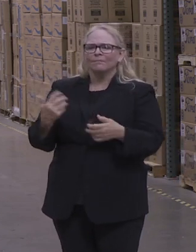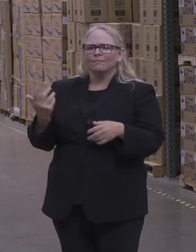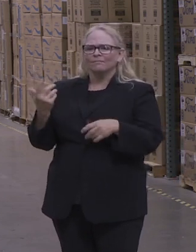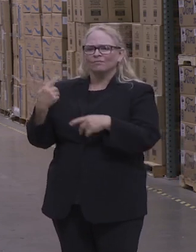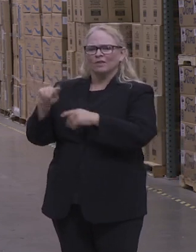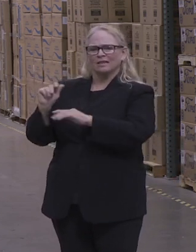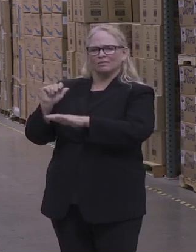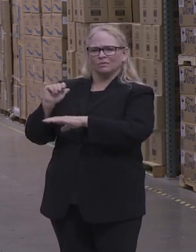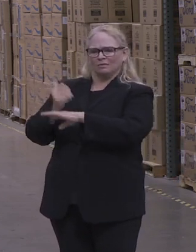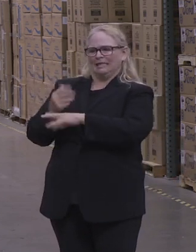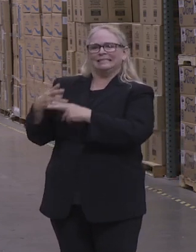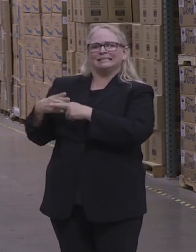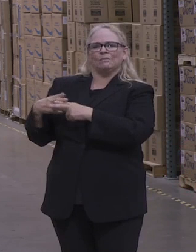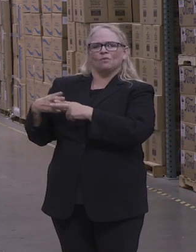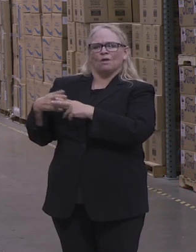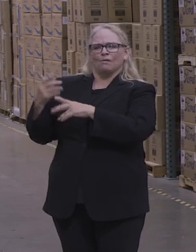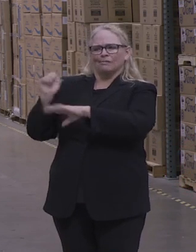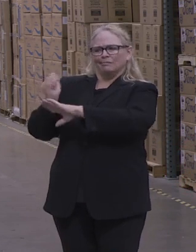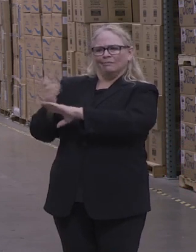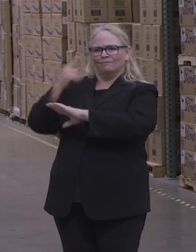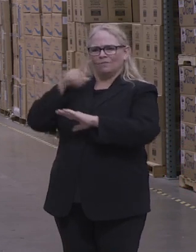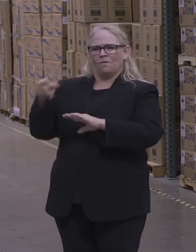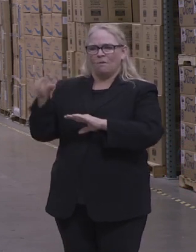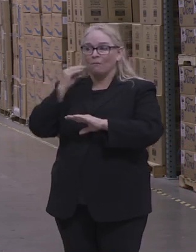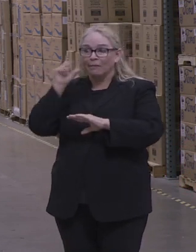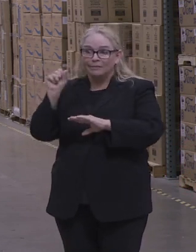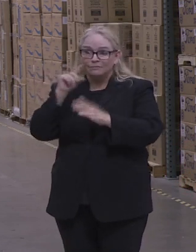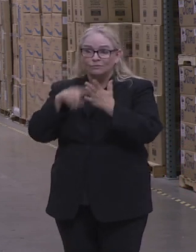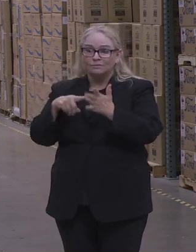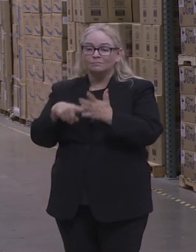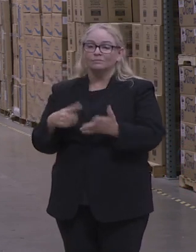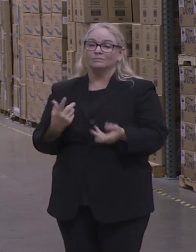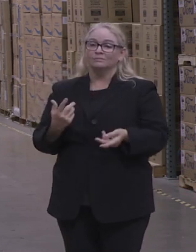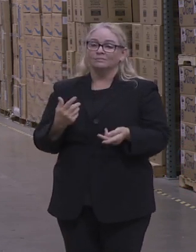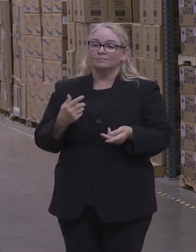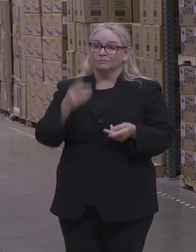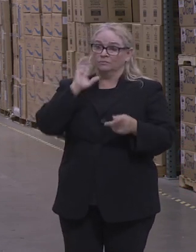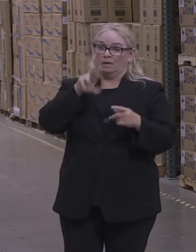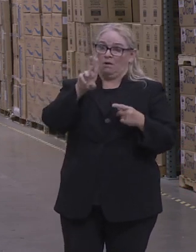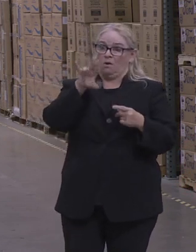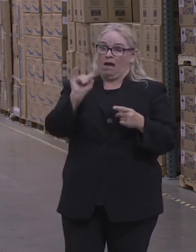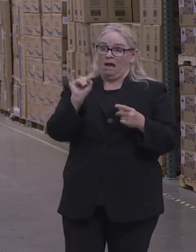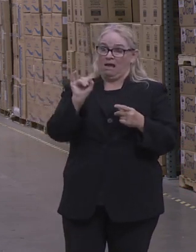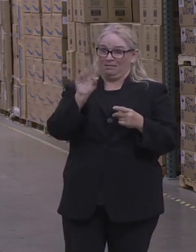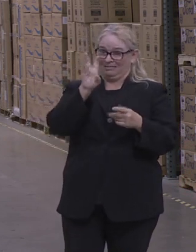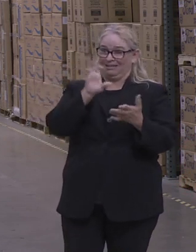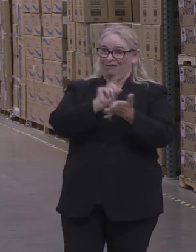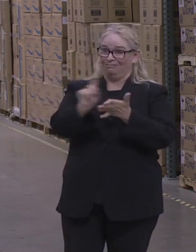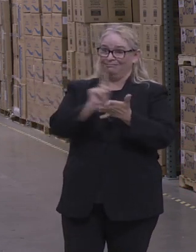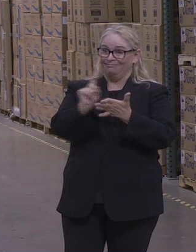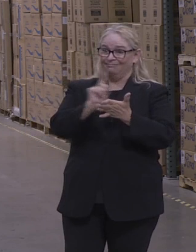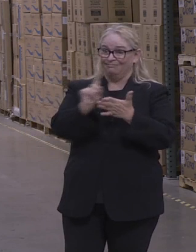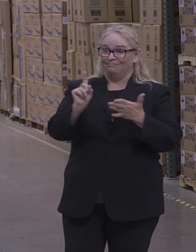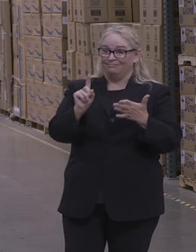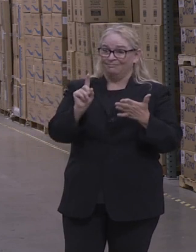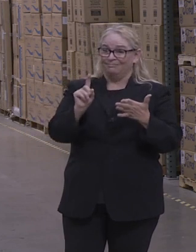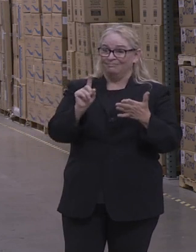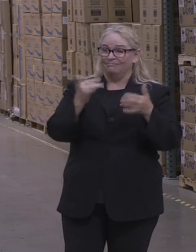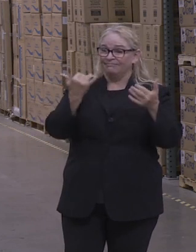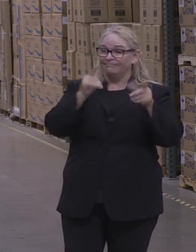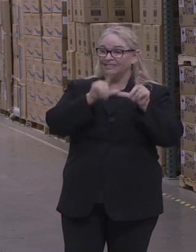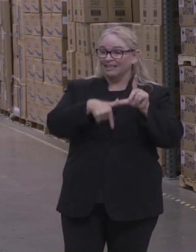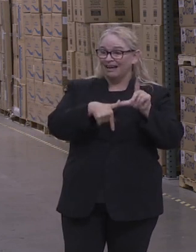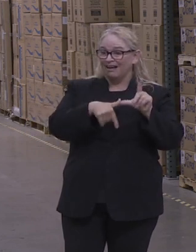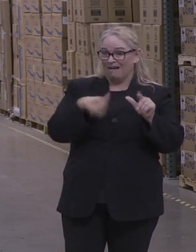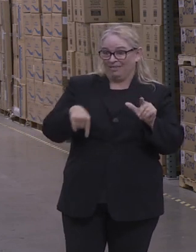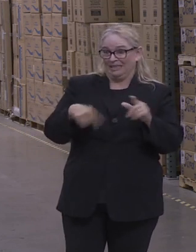example of that is the unemployment benefits, that's $600 due to expire next week, the end of the month. The